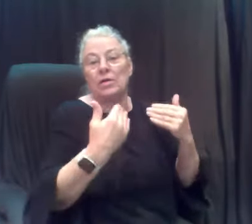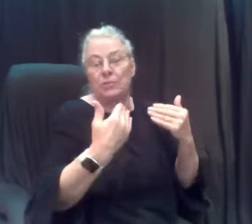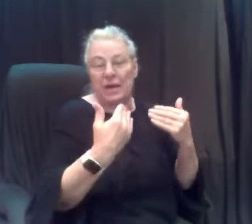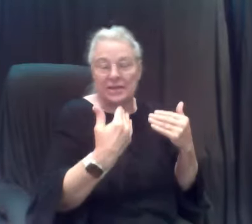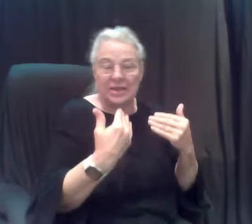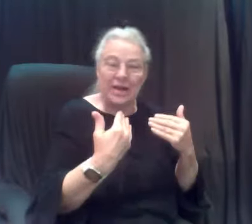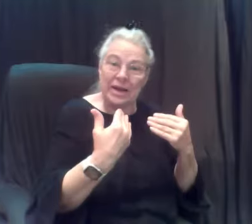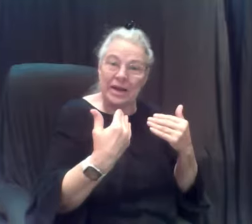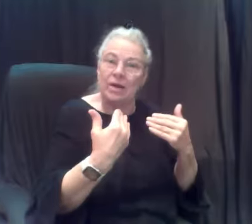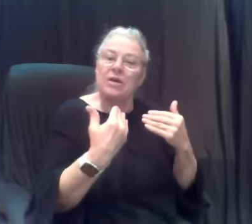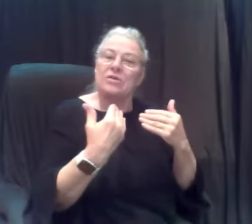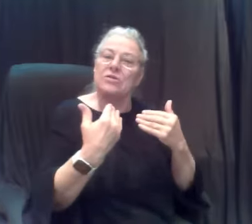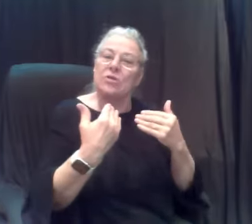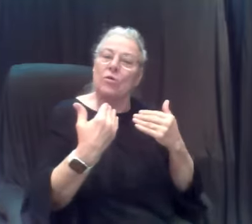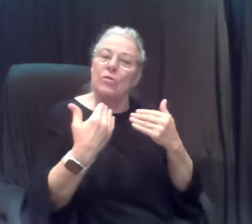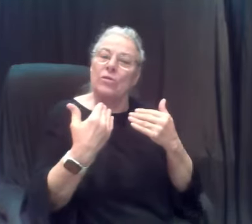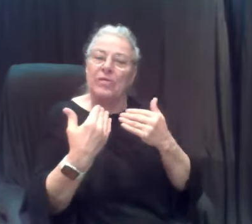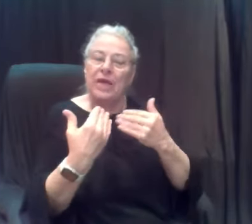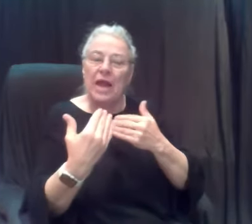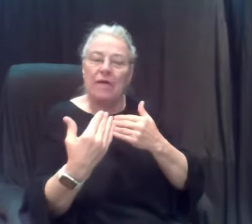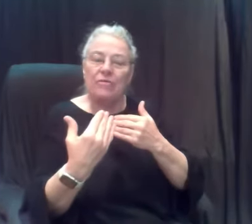my signing, so they have to